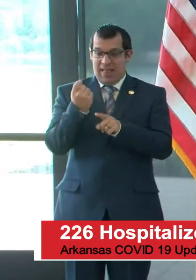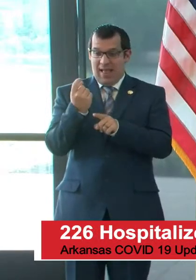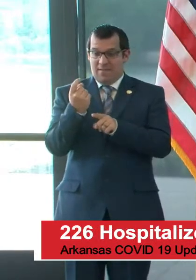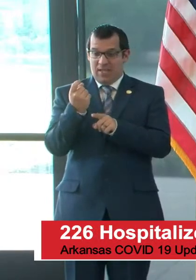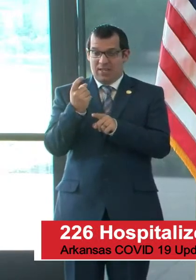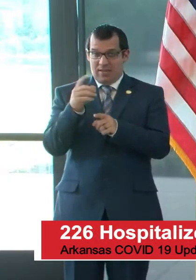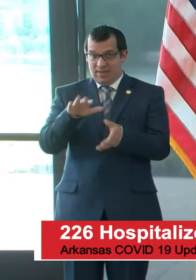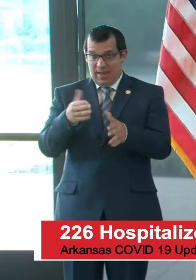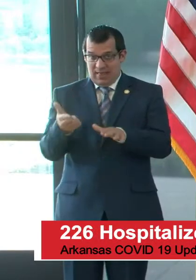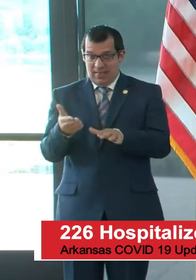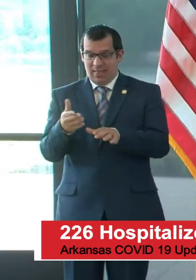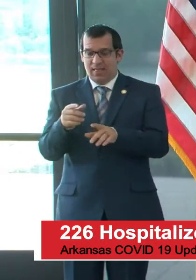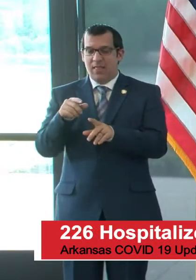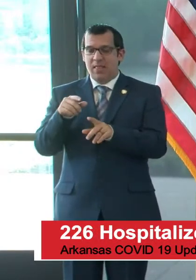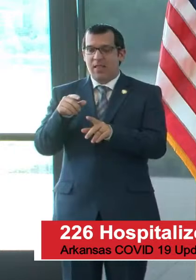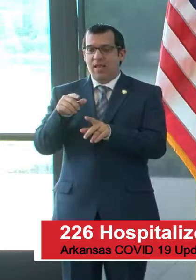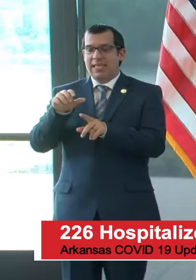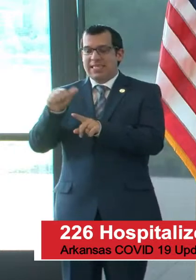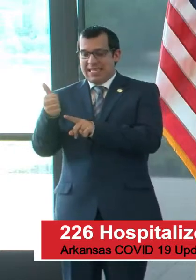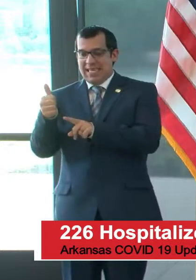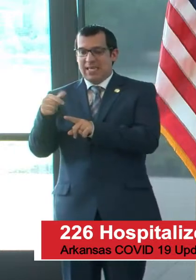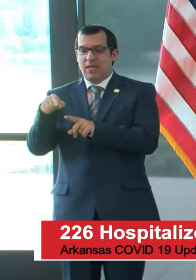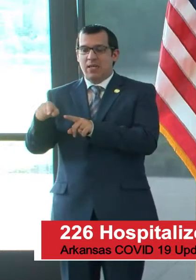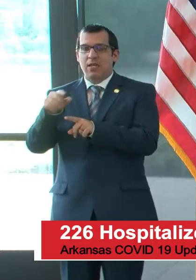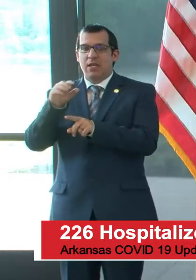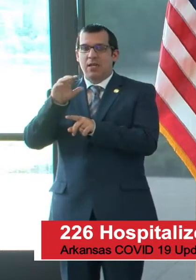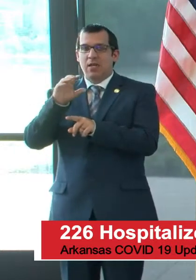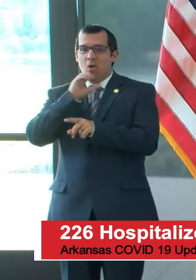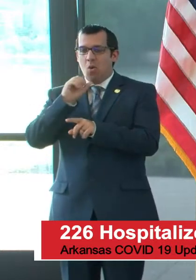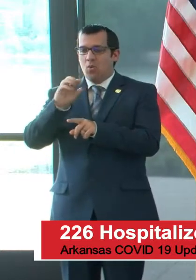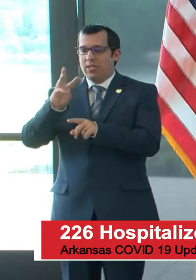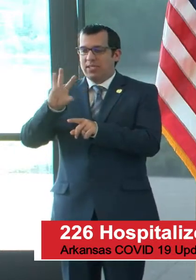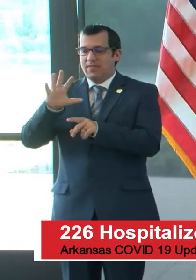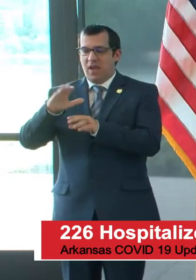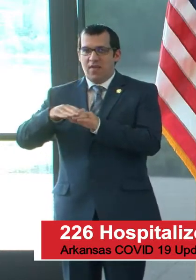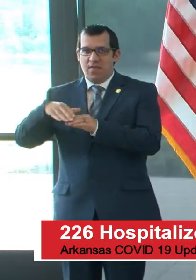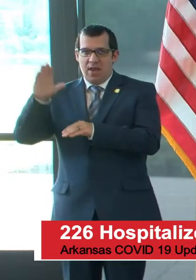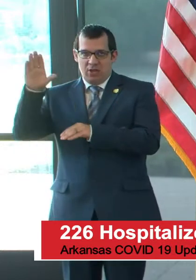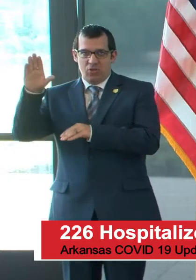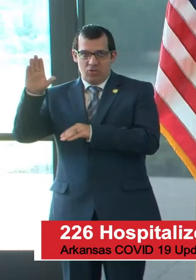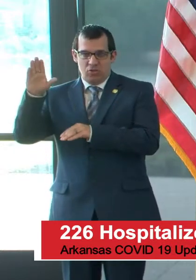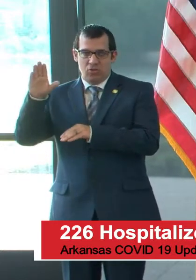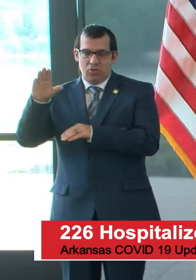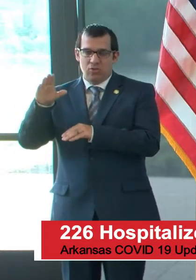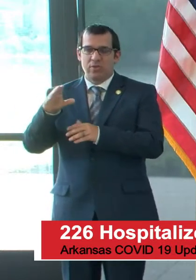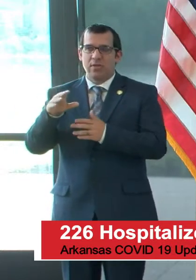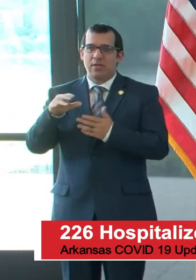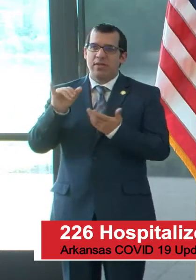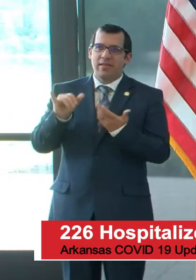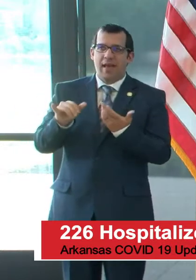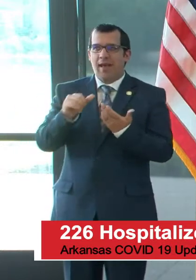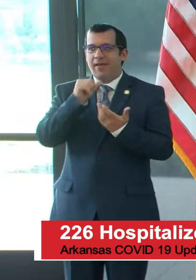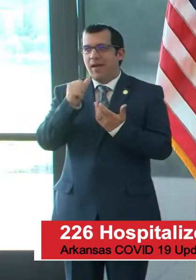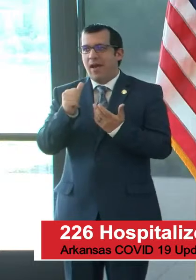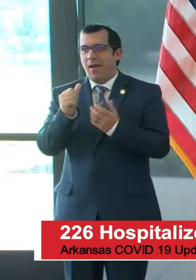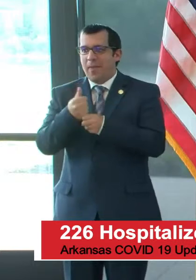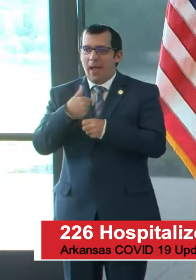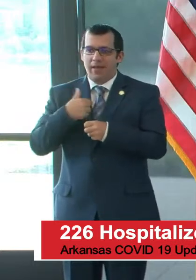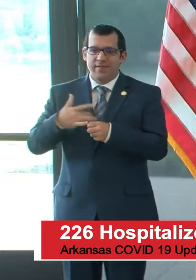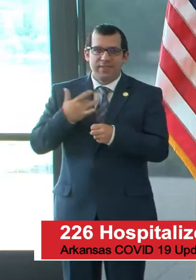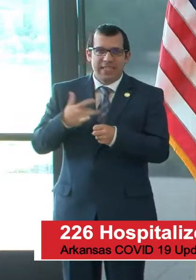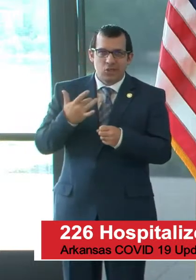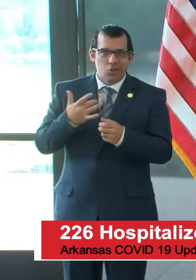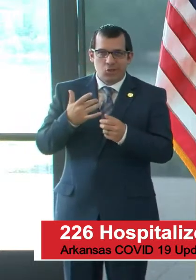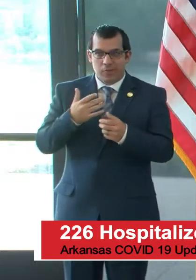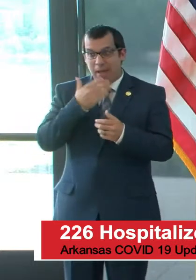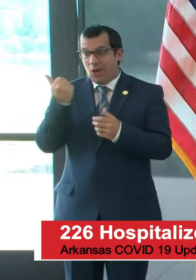10 were in the 65 plus age room. Now, that doesn't make us feel any better. It actually makes us feel